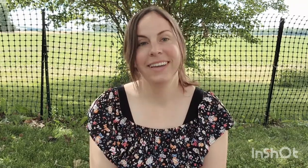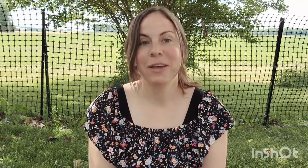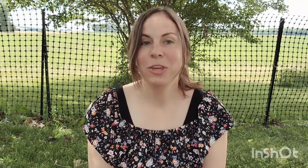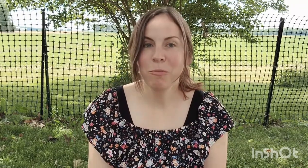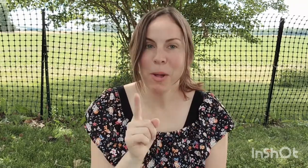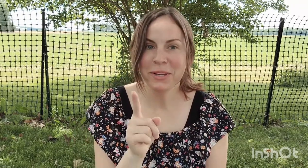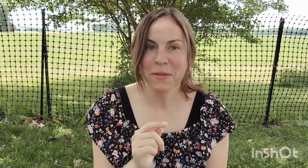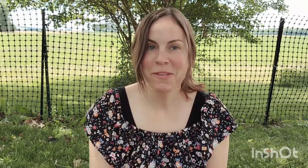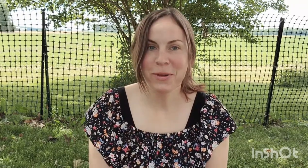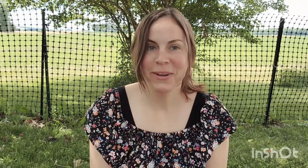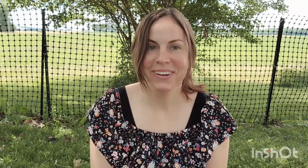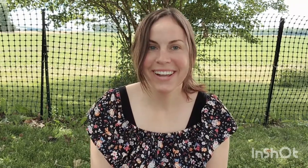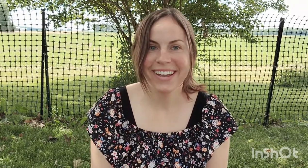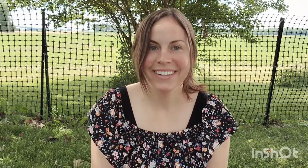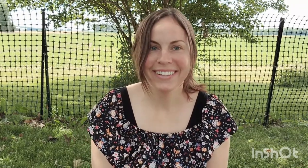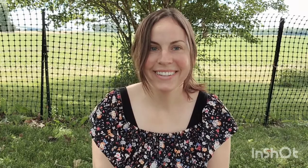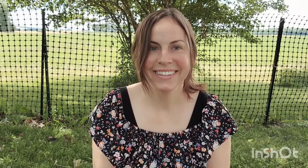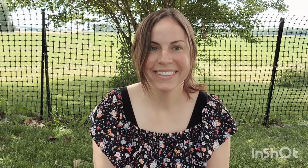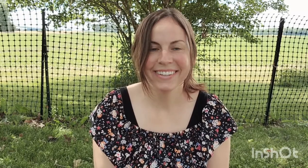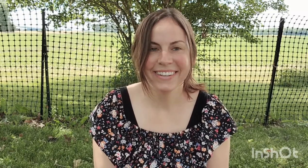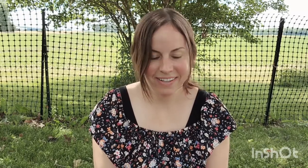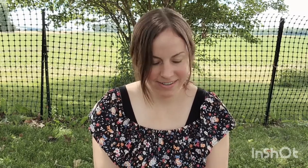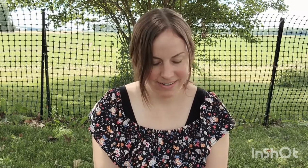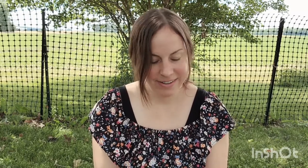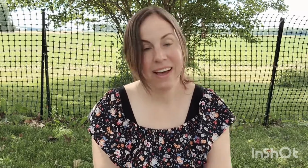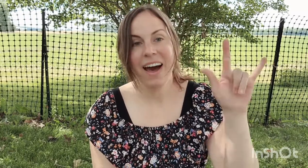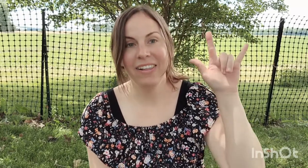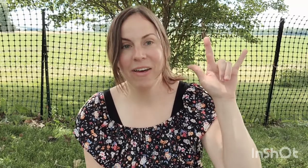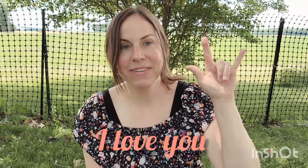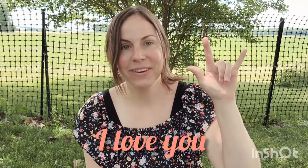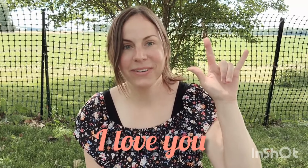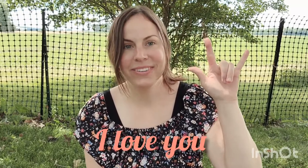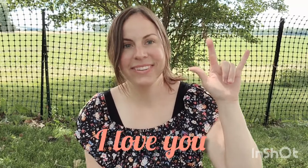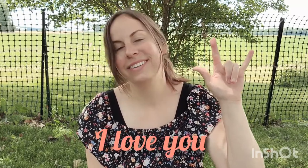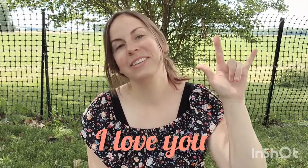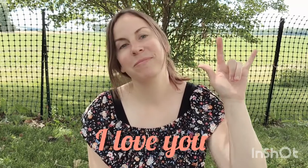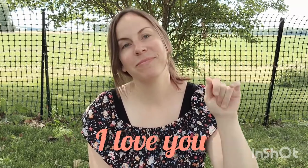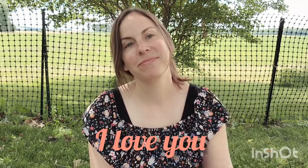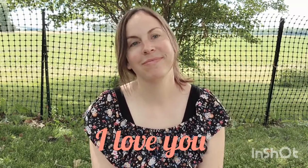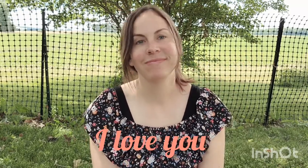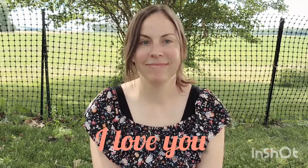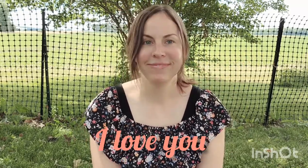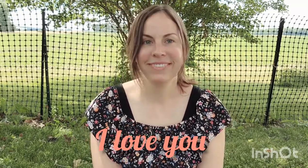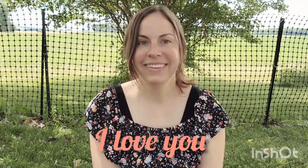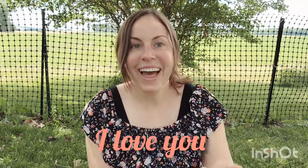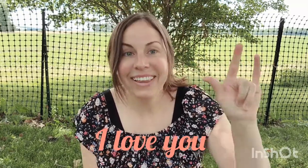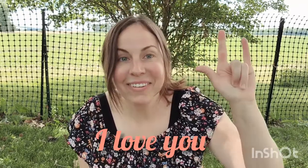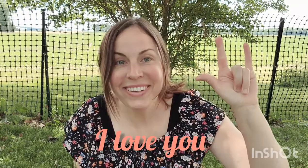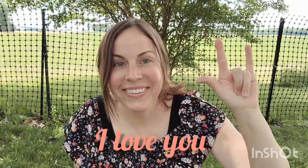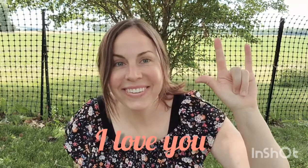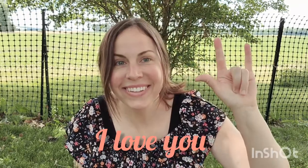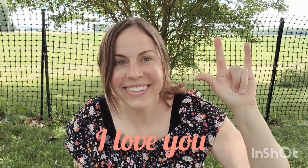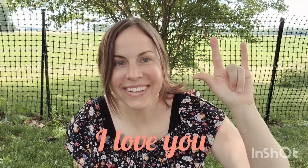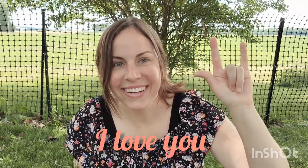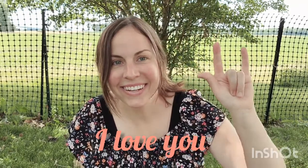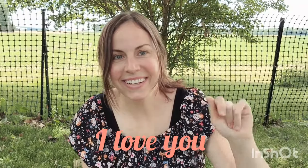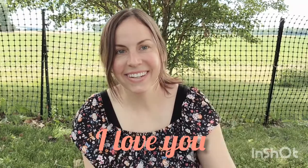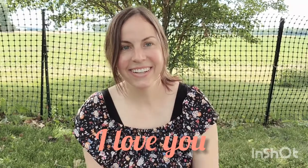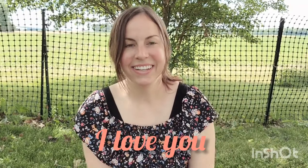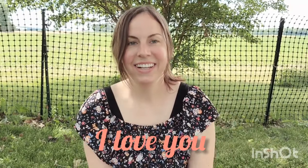You probably know this one already. I love you. I love you. Let